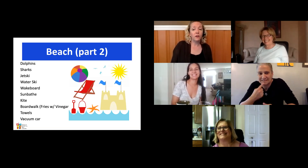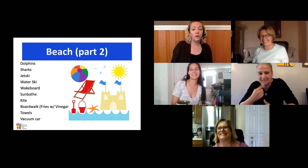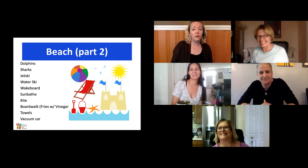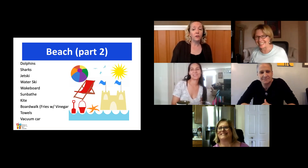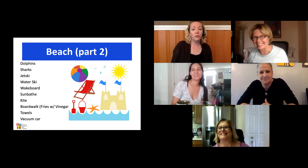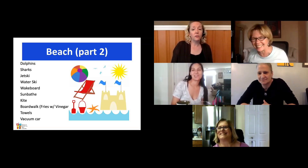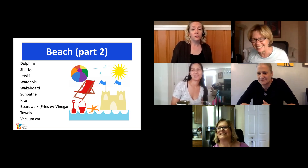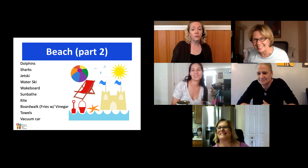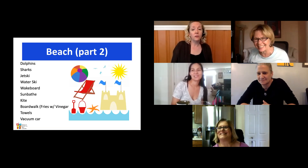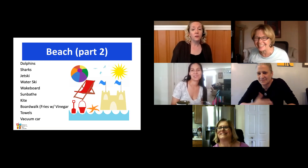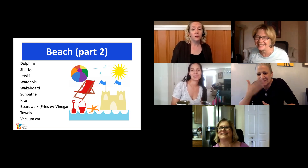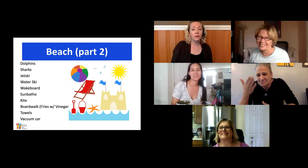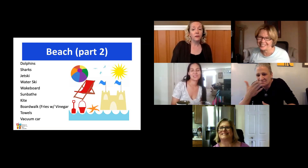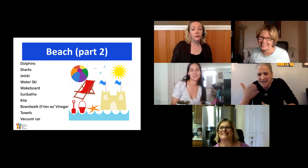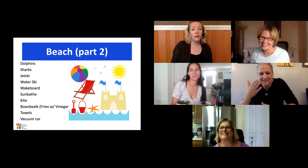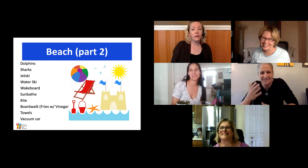sadness. I miss it.